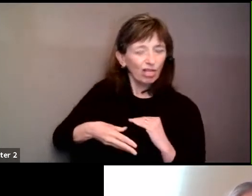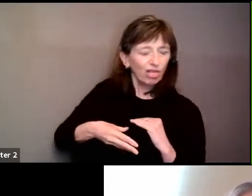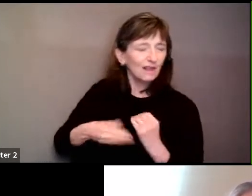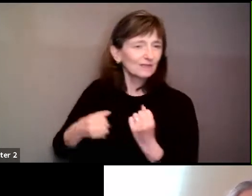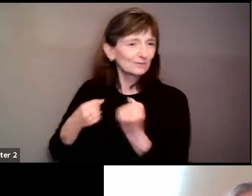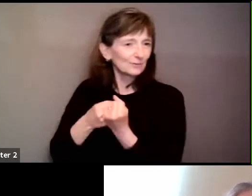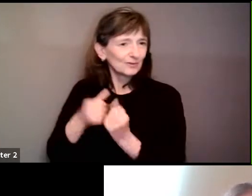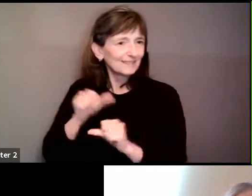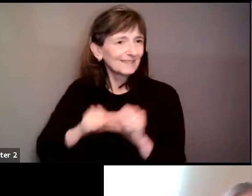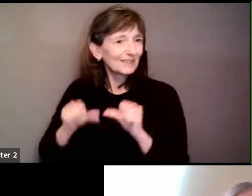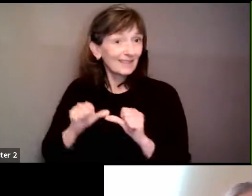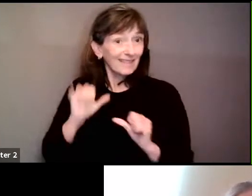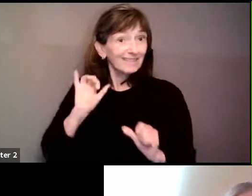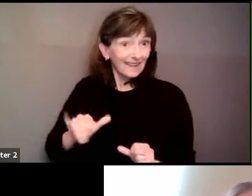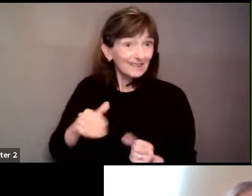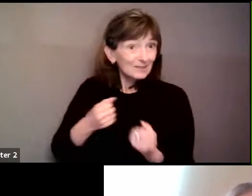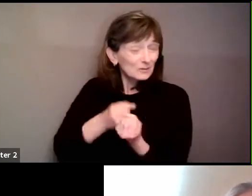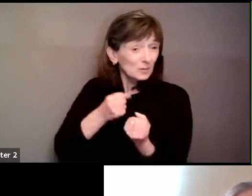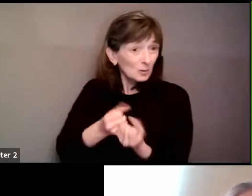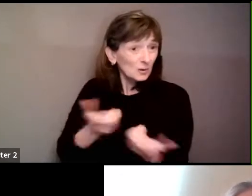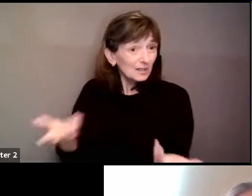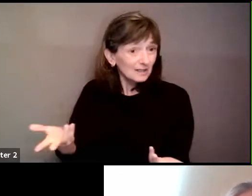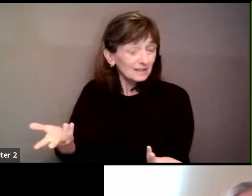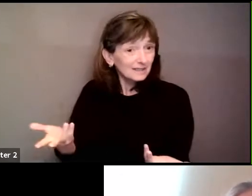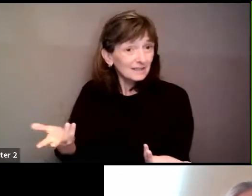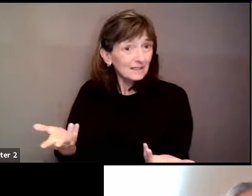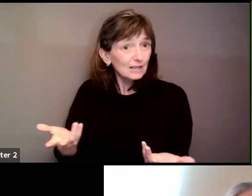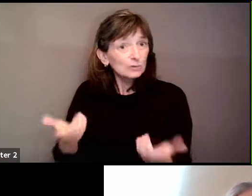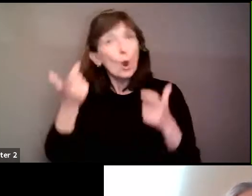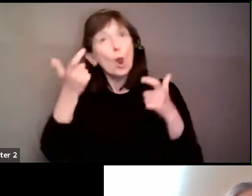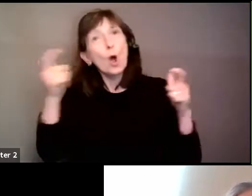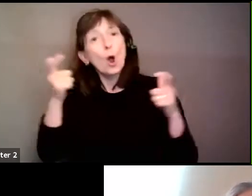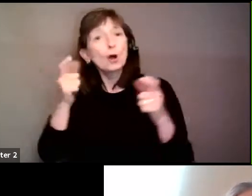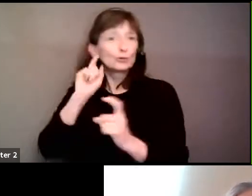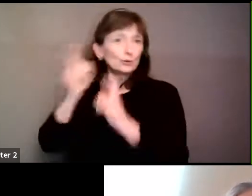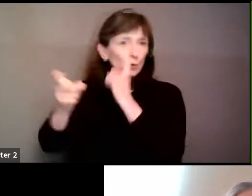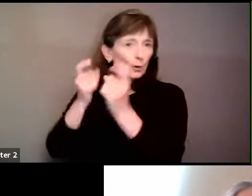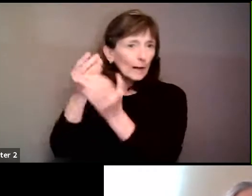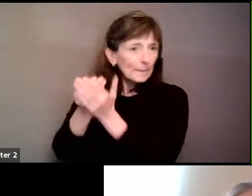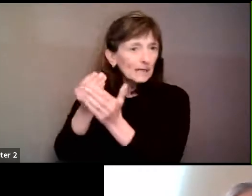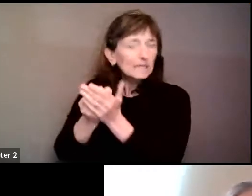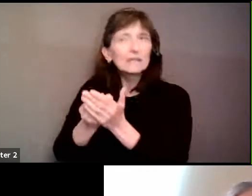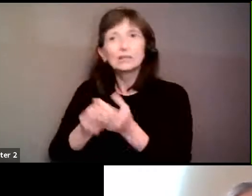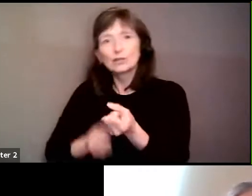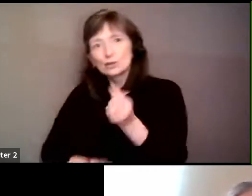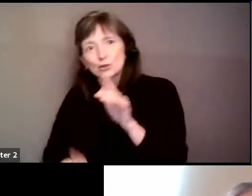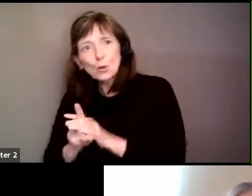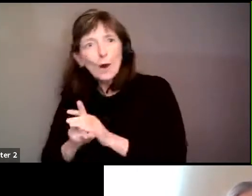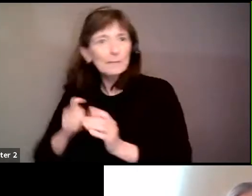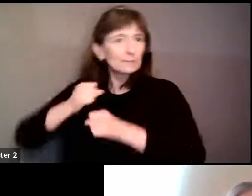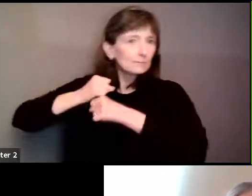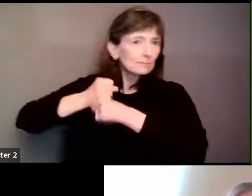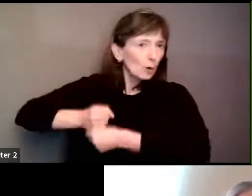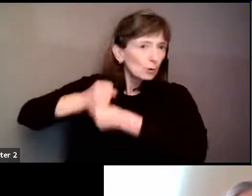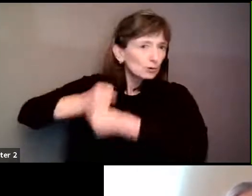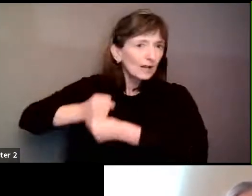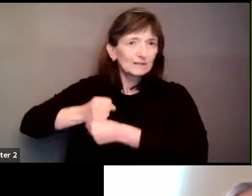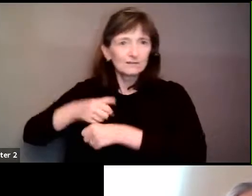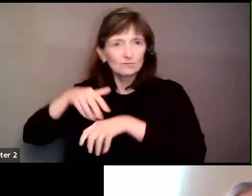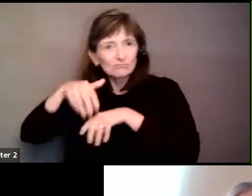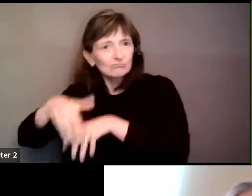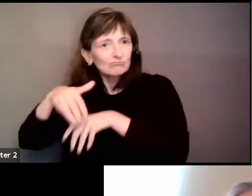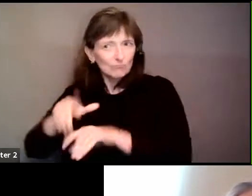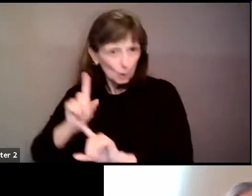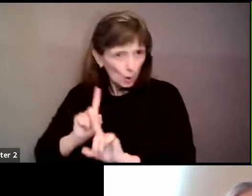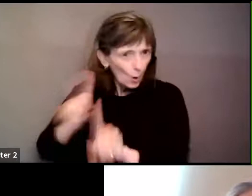support, right? So the large forms of support are obviously donate to those causes, show up to the protest, amplify